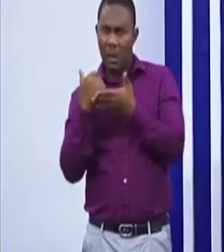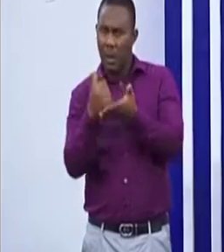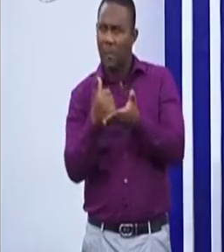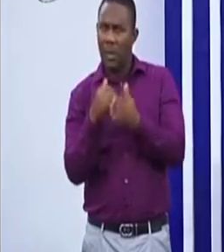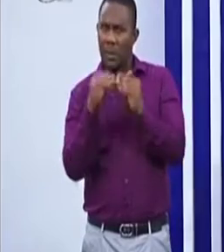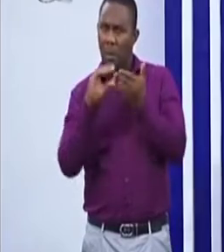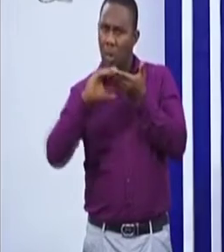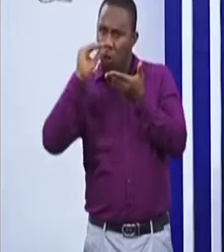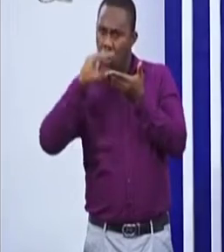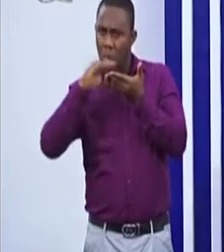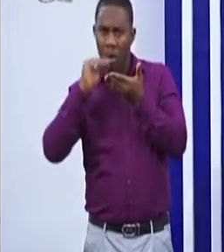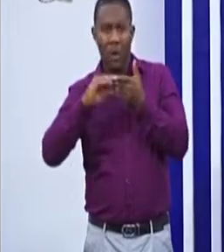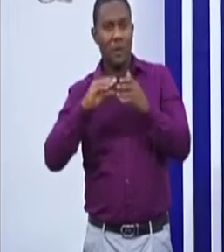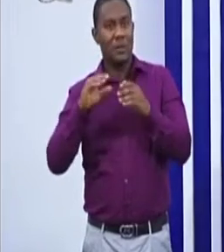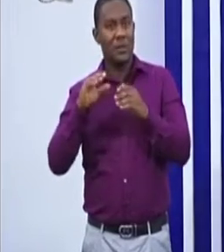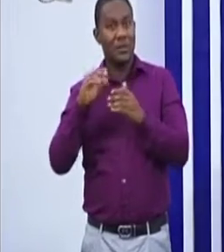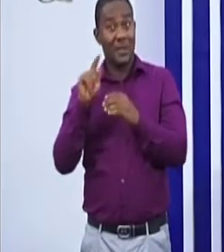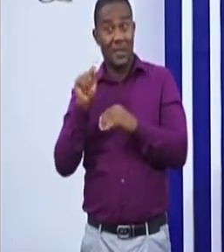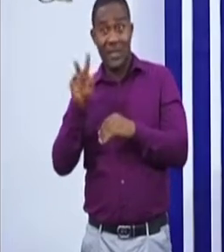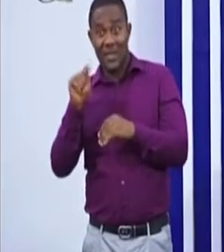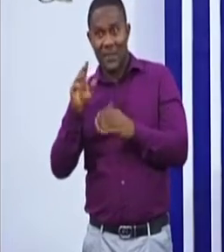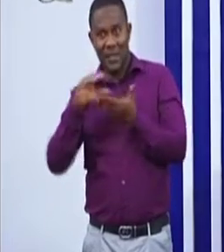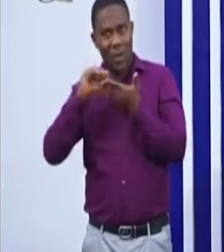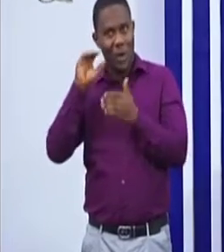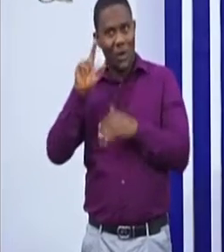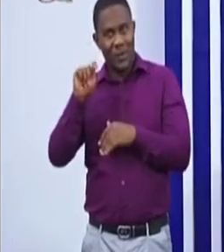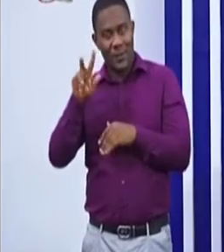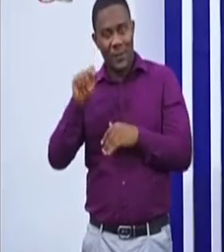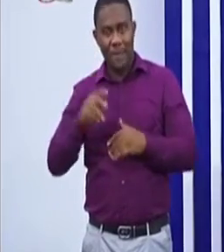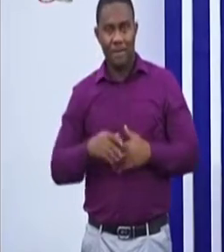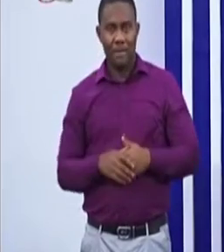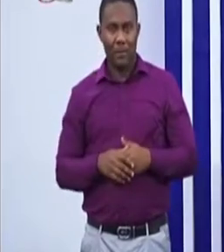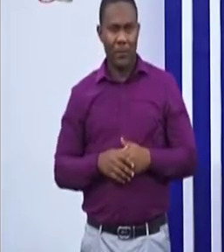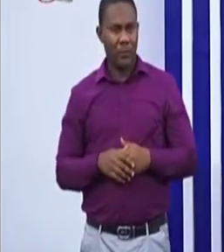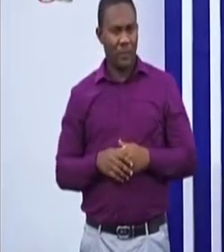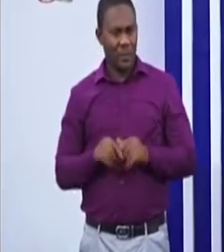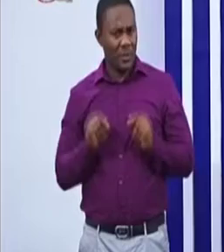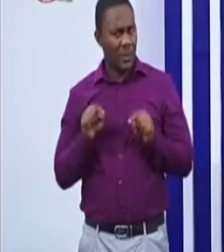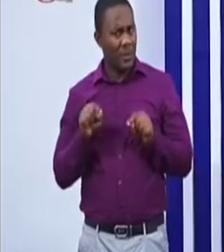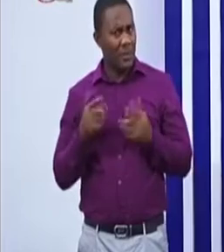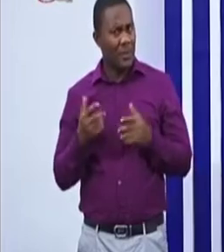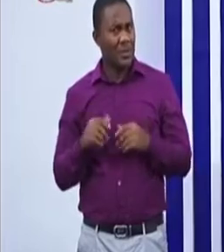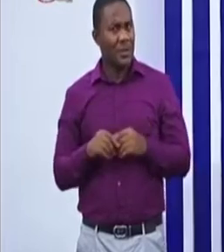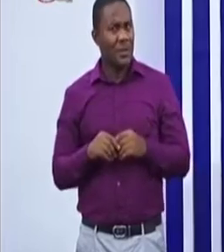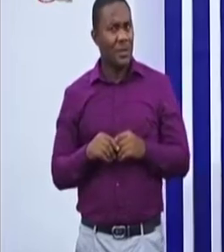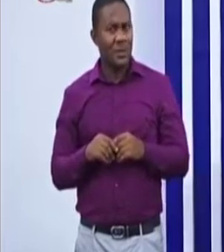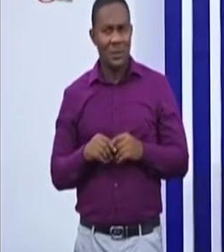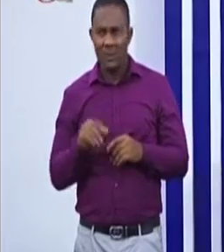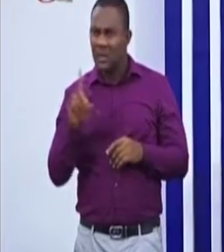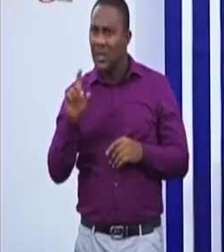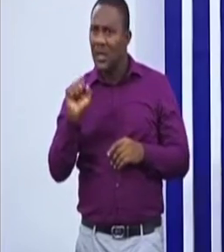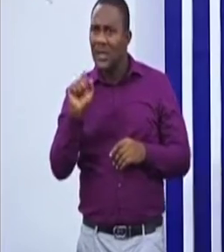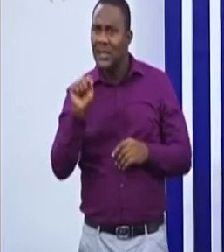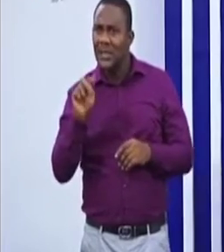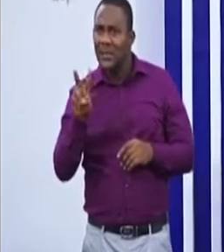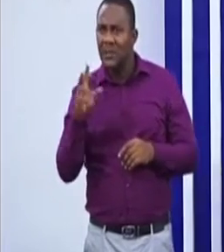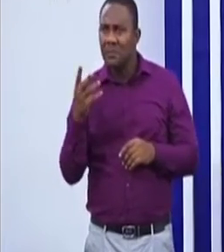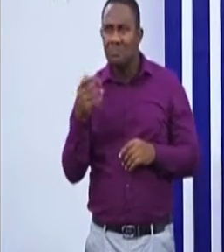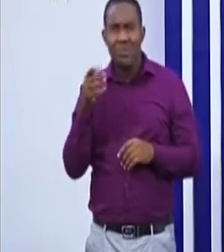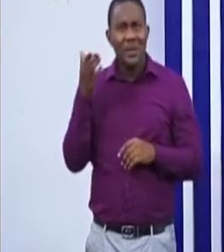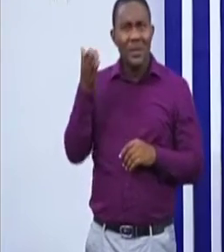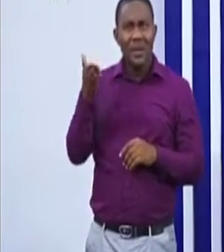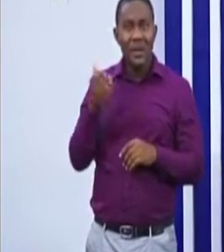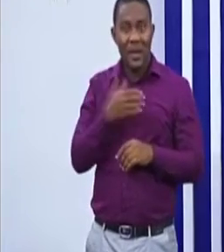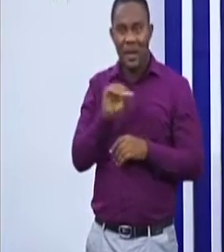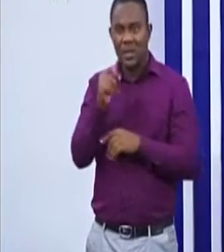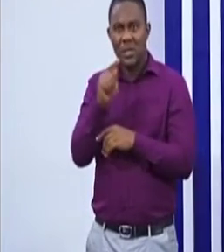deɛ ɛwɔ Ghana Learning TV no ɛso. Ɛmi sɛ nekura mi hu sɛ DSTV nso ɛwɔ so a any